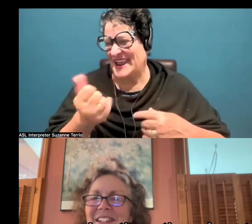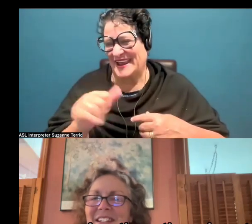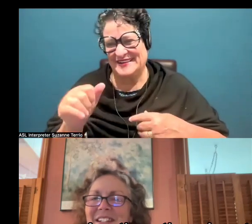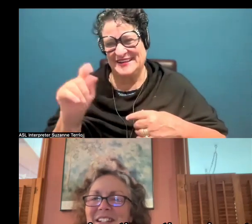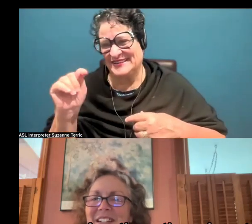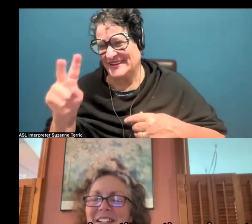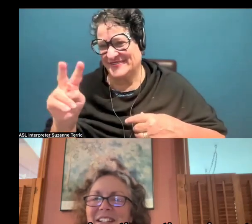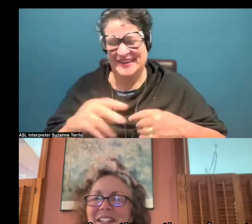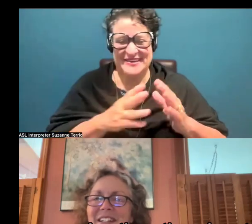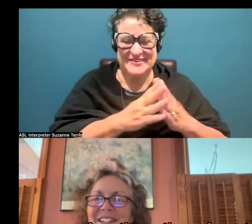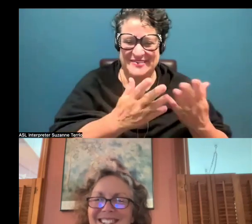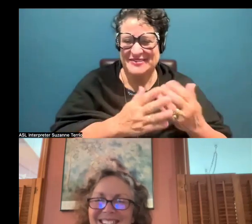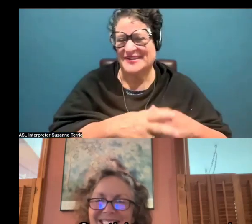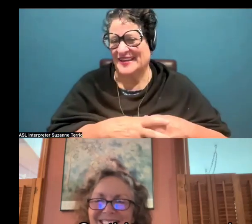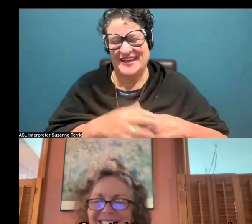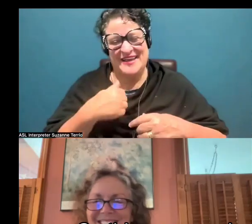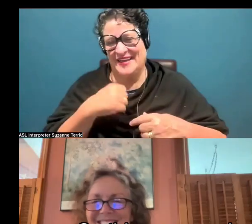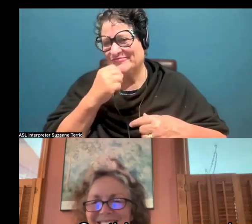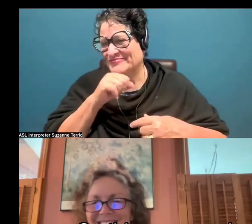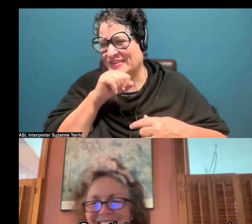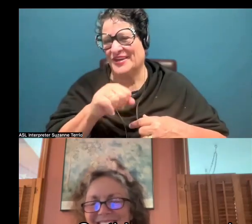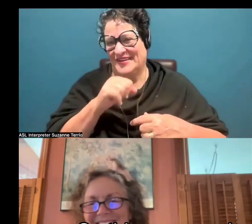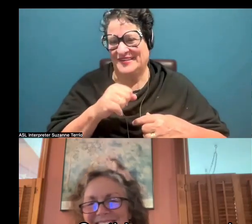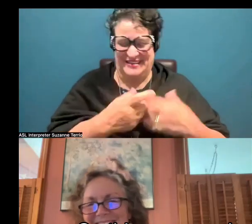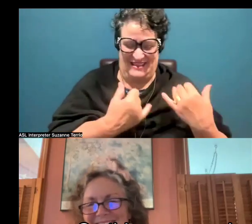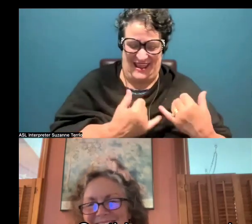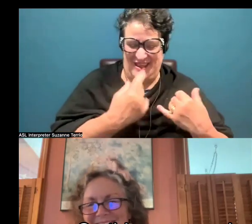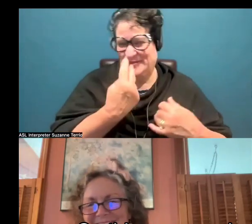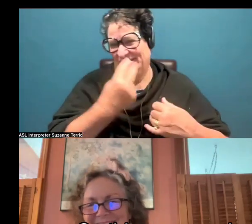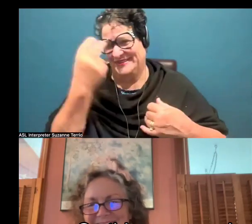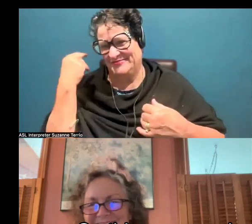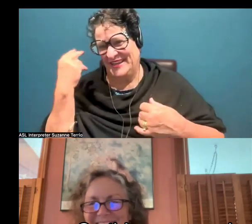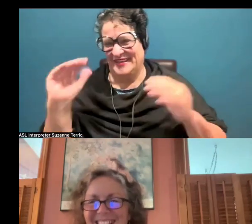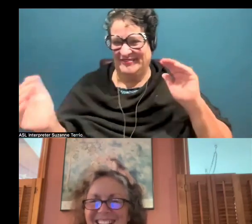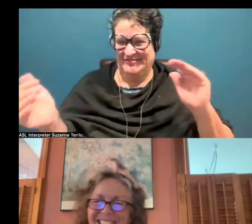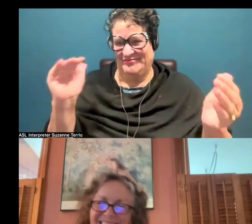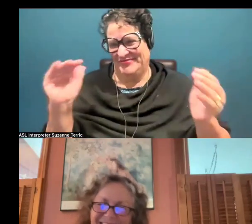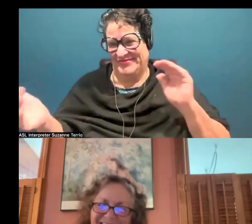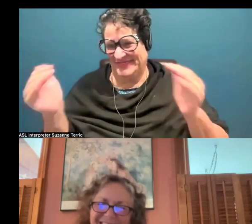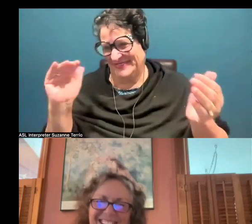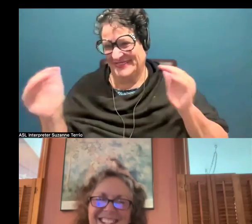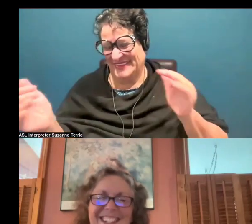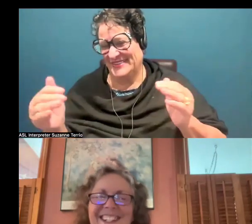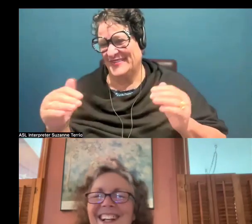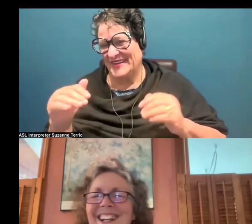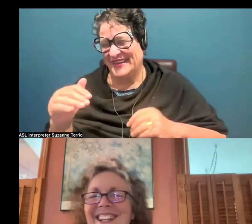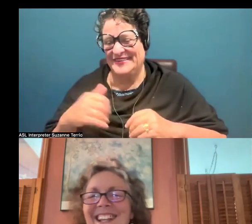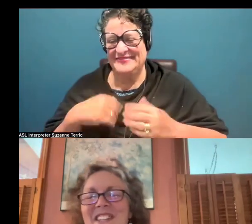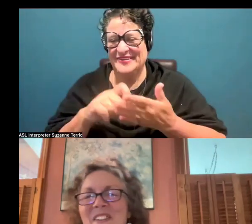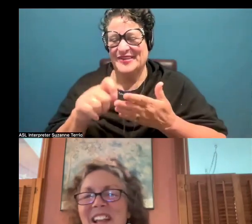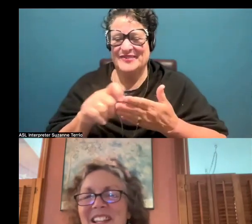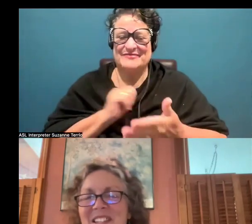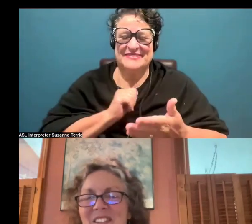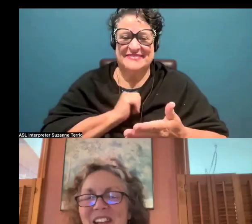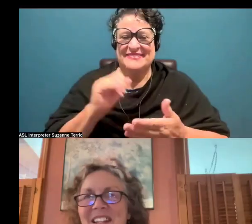I'm completely sold. Yeah. So this was my chance to get to do one of my own. Very nice. Well,